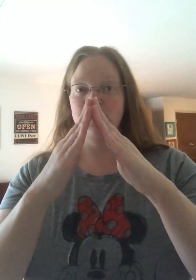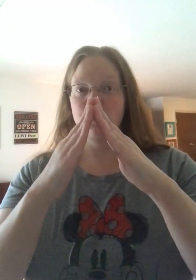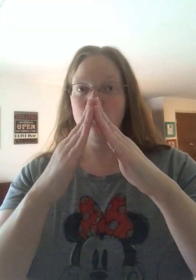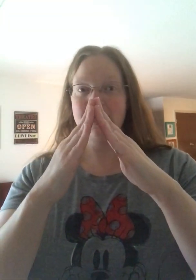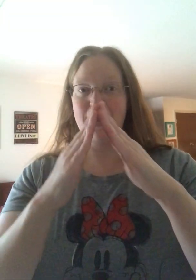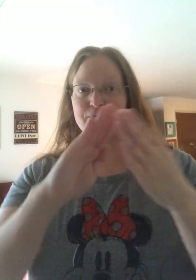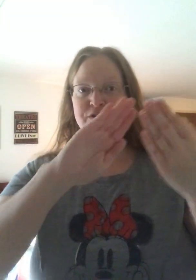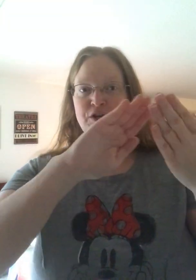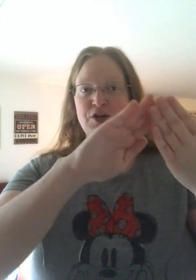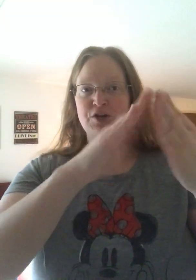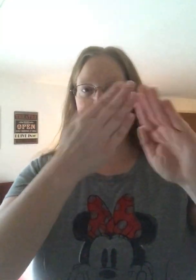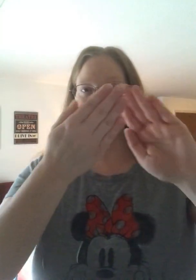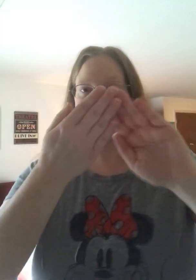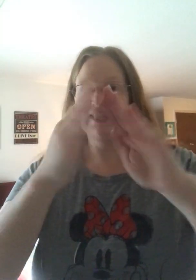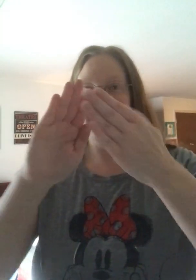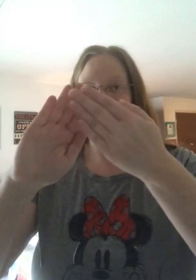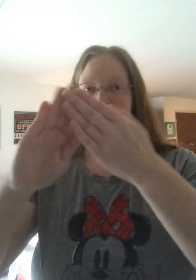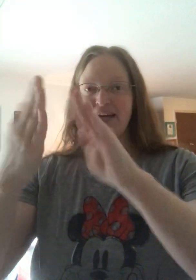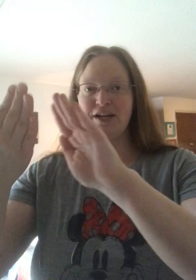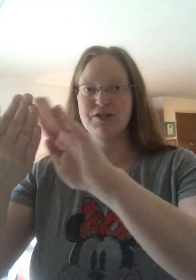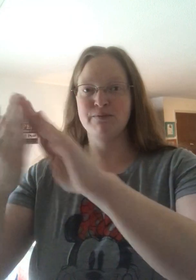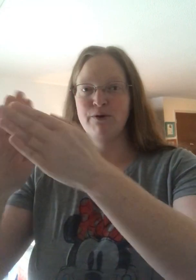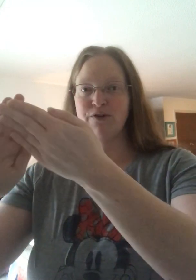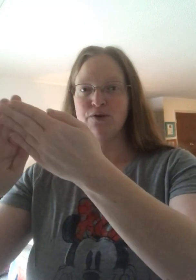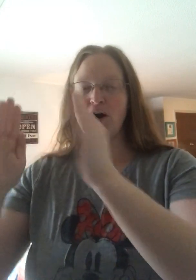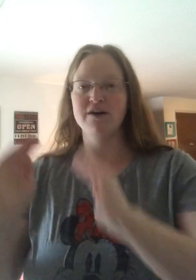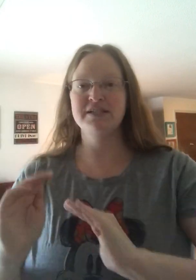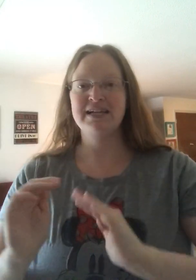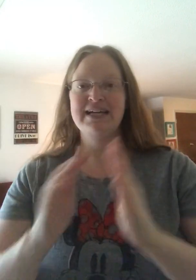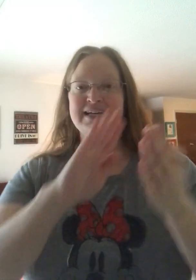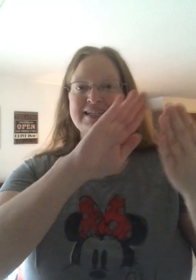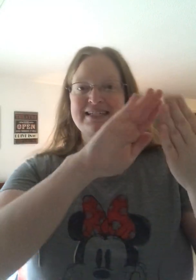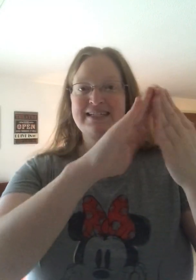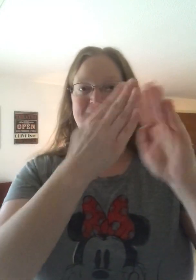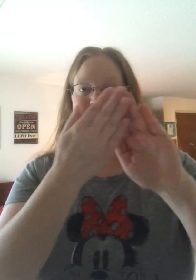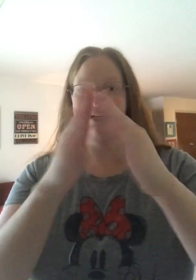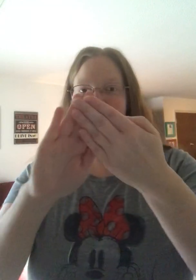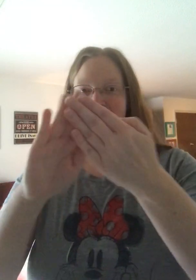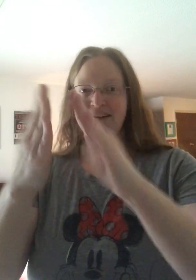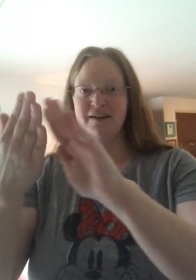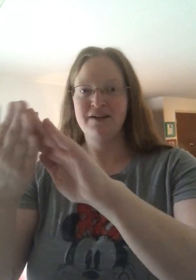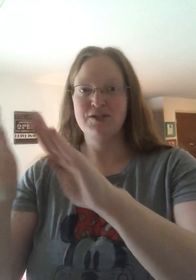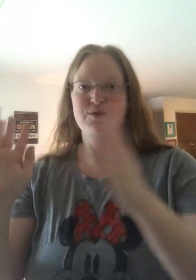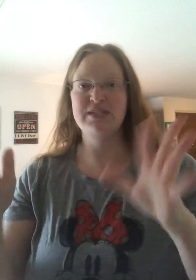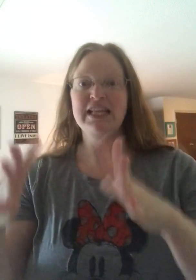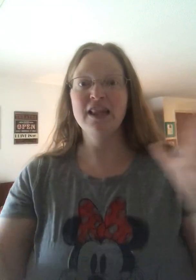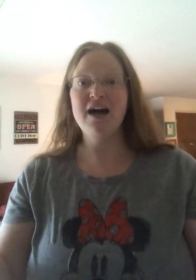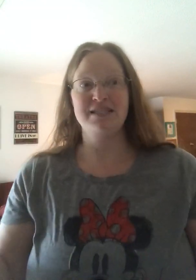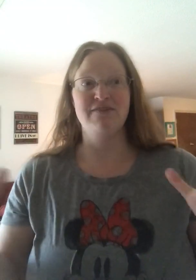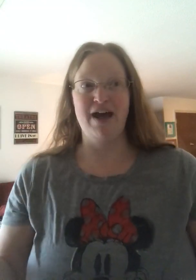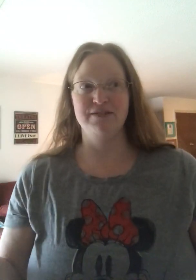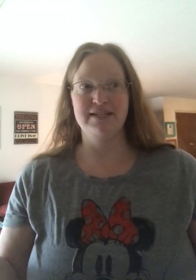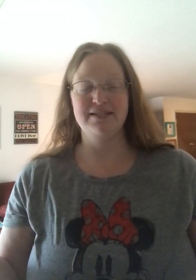one house, you're going to take that and just move it across. City. So you see lots of houses.